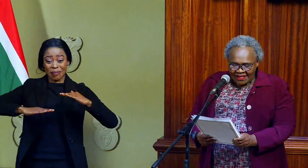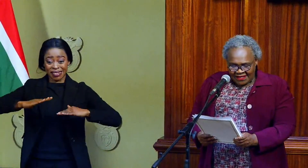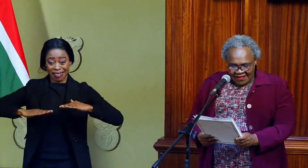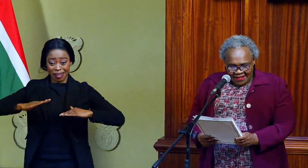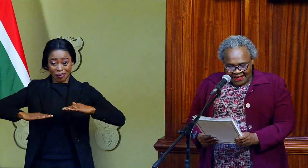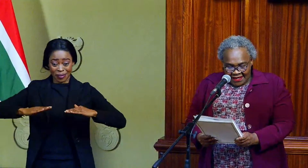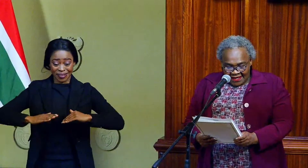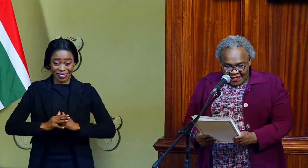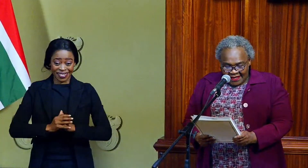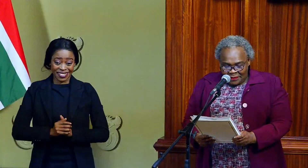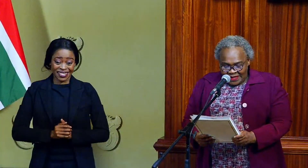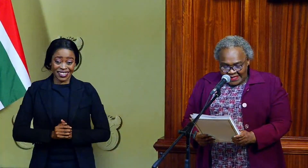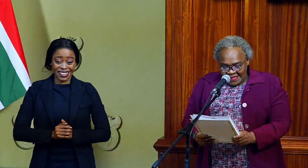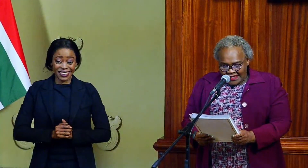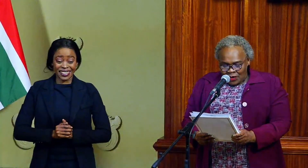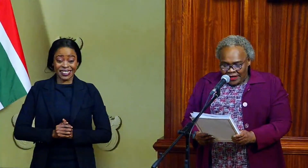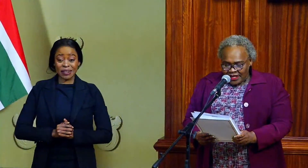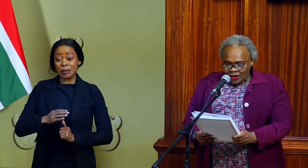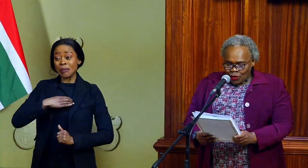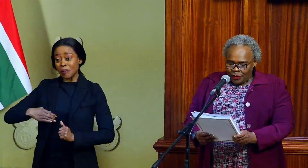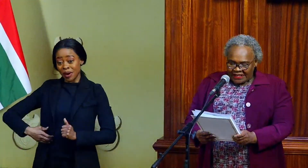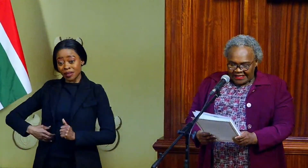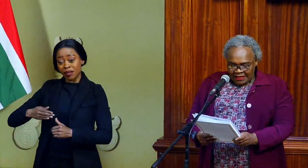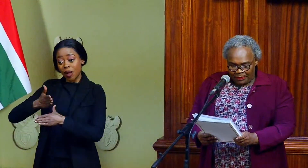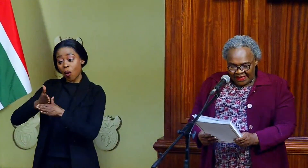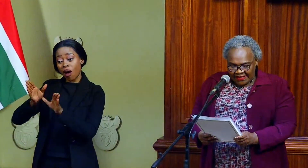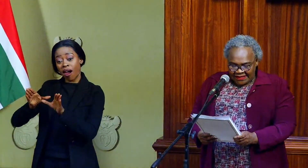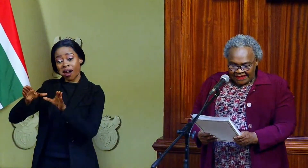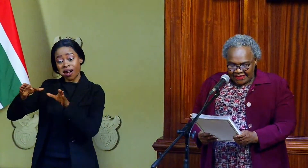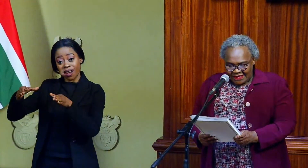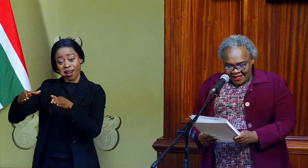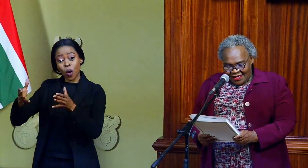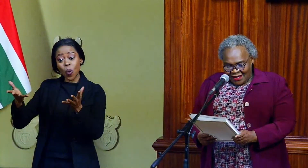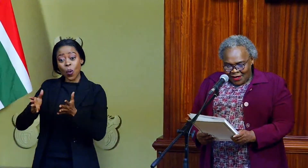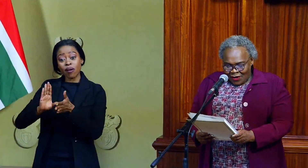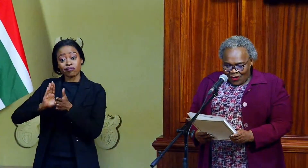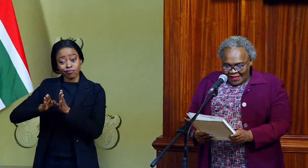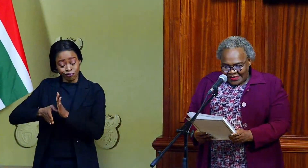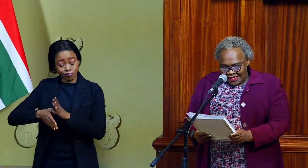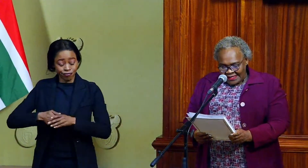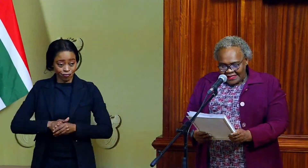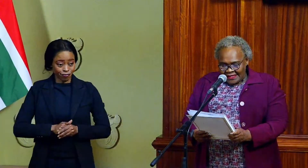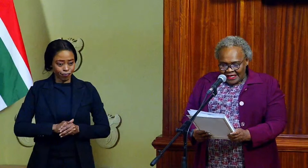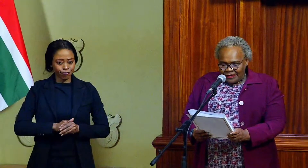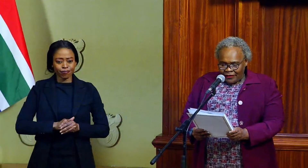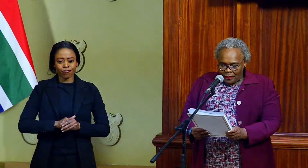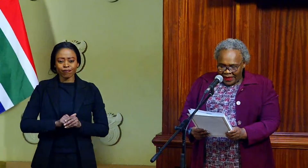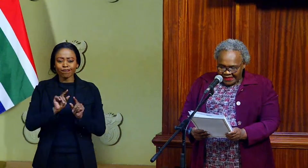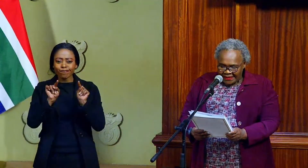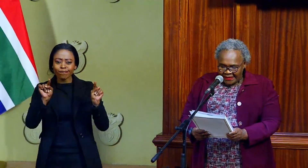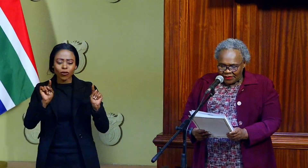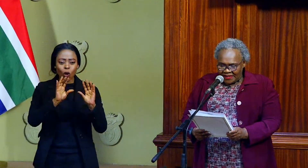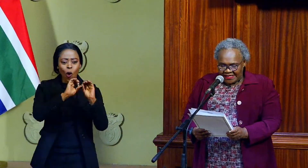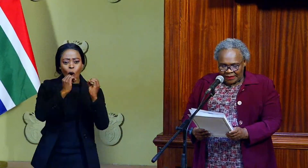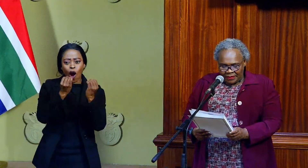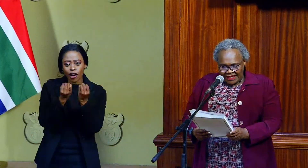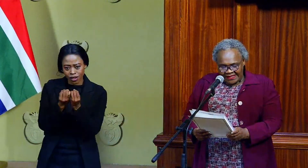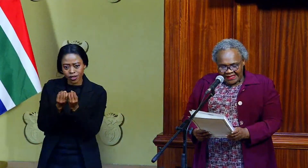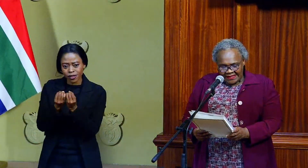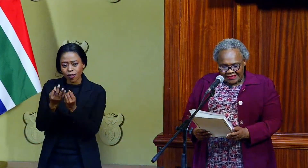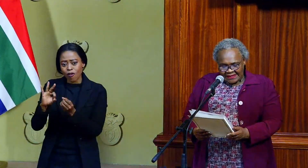Language Board, the Presidential Working Group on Disabilities, organization and for persons